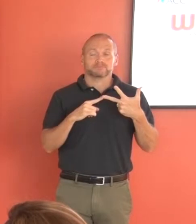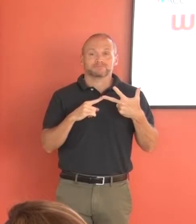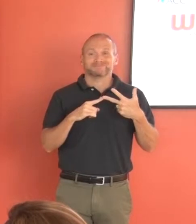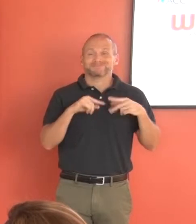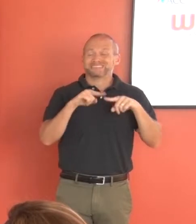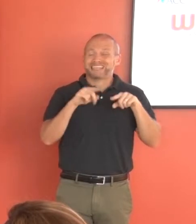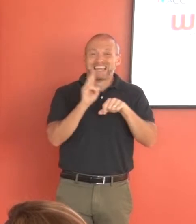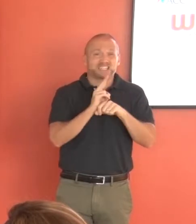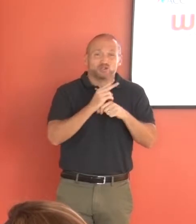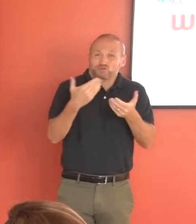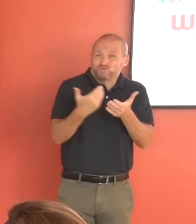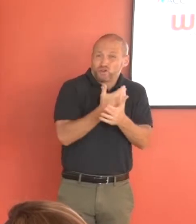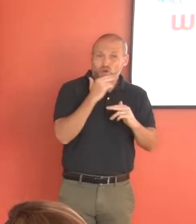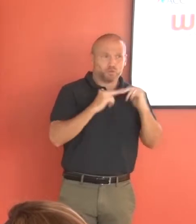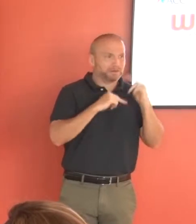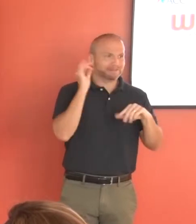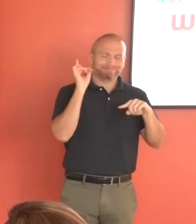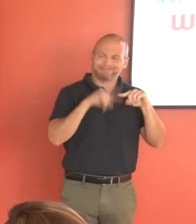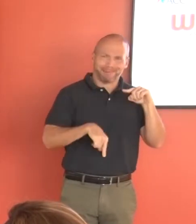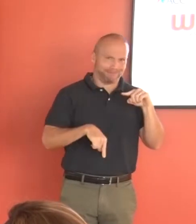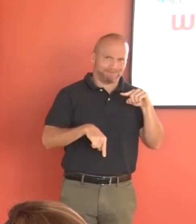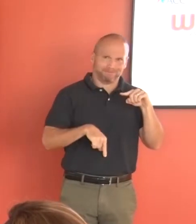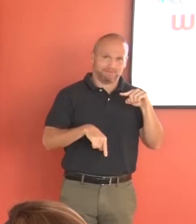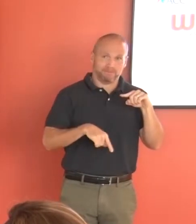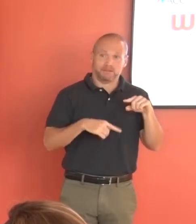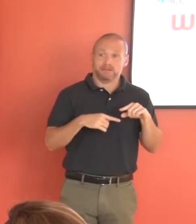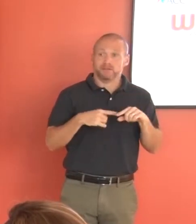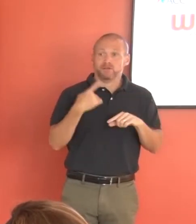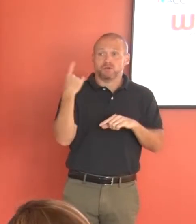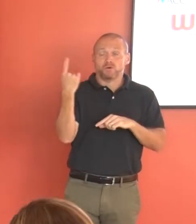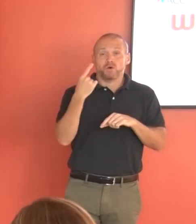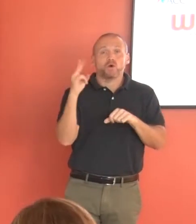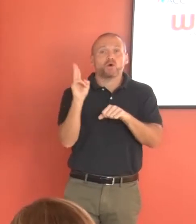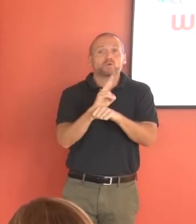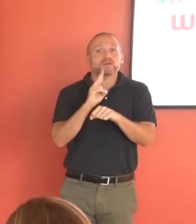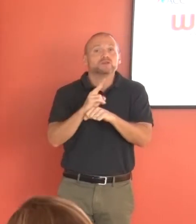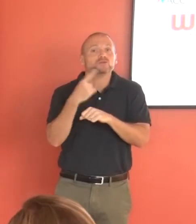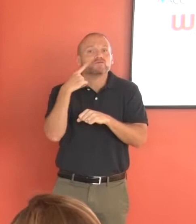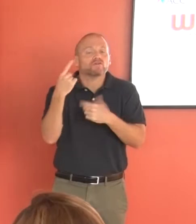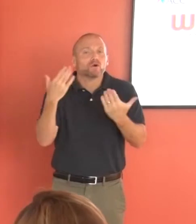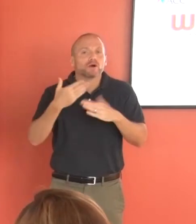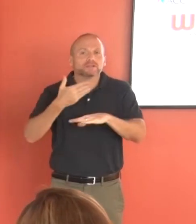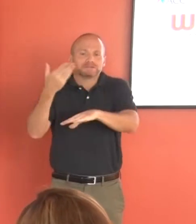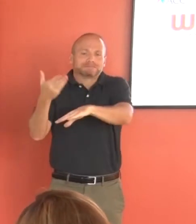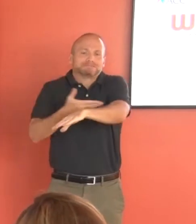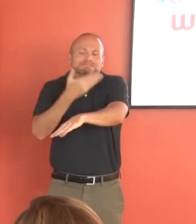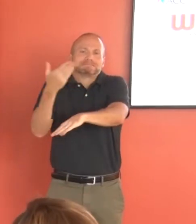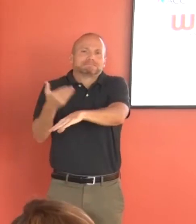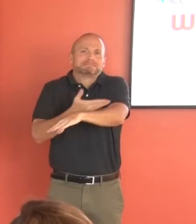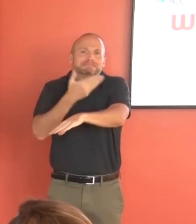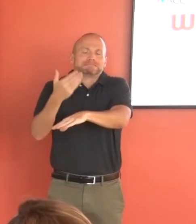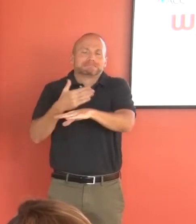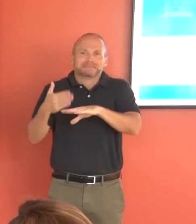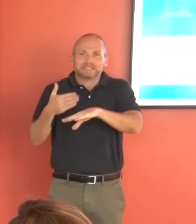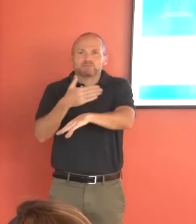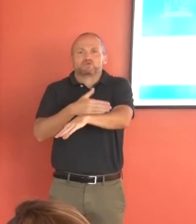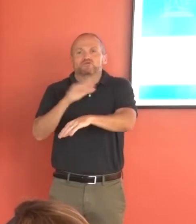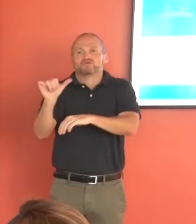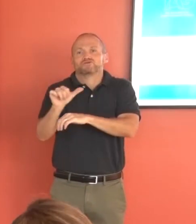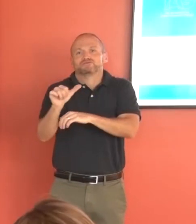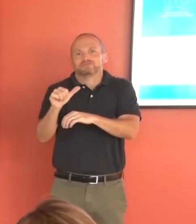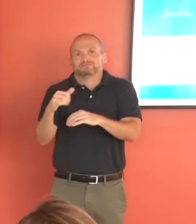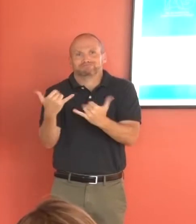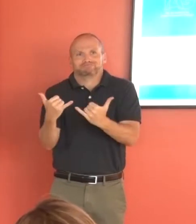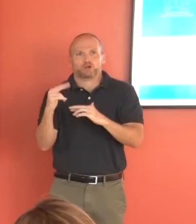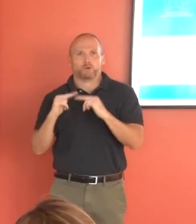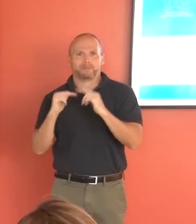for new facilities. It can only be used to refurbish or repair existing facilities. So for